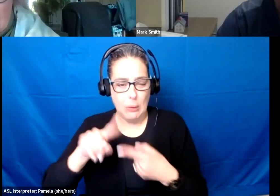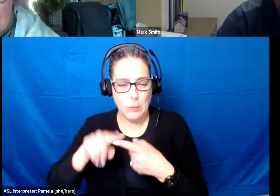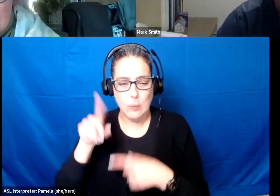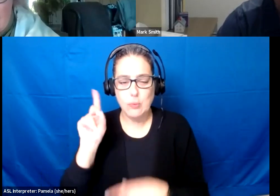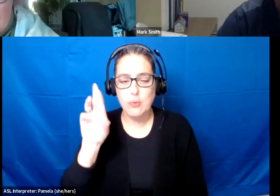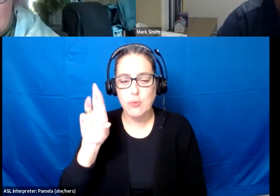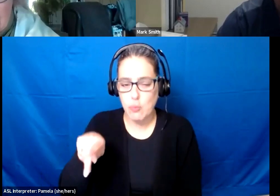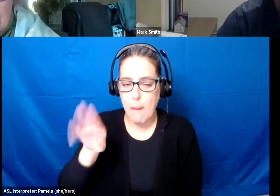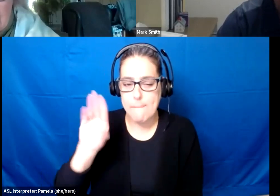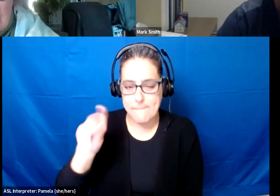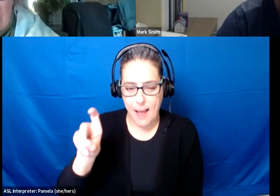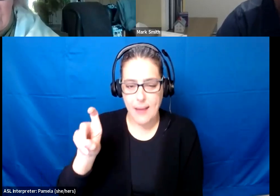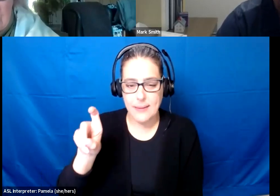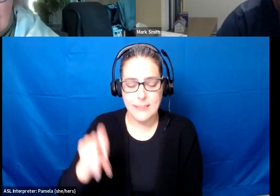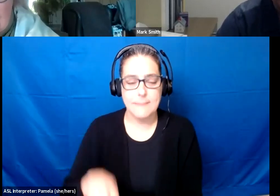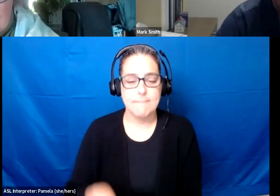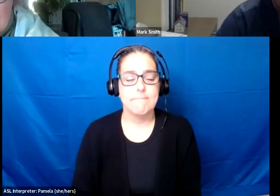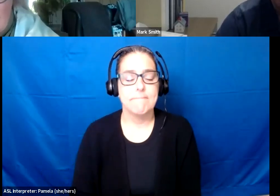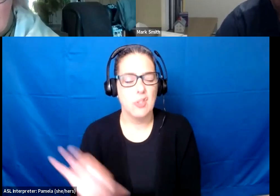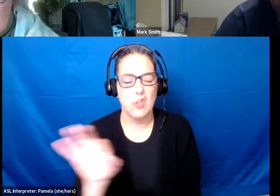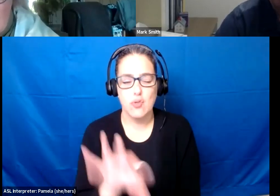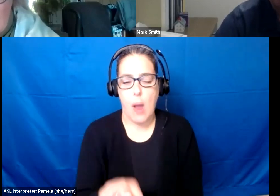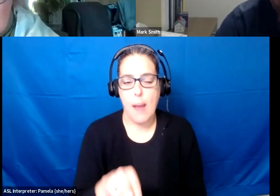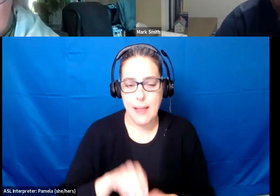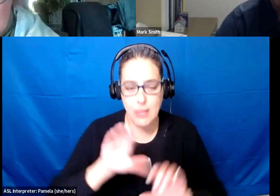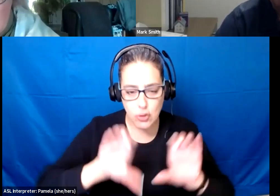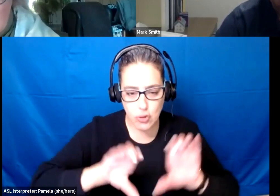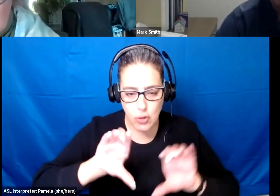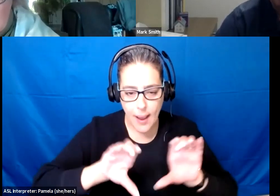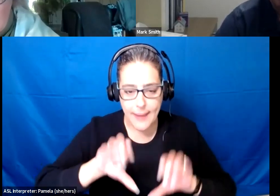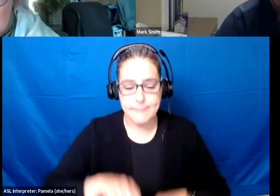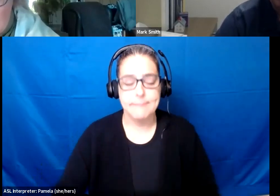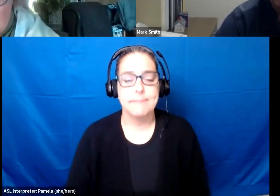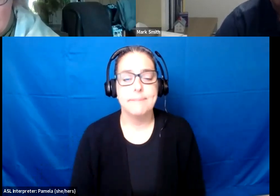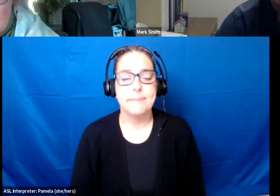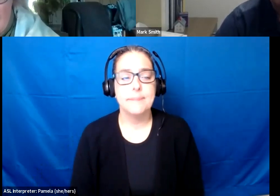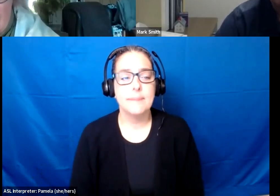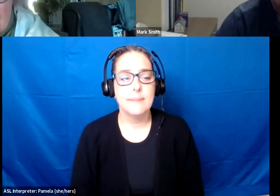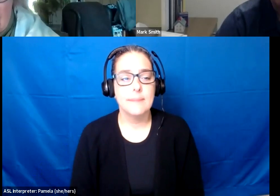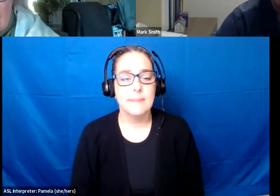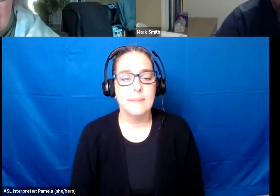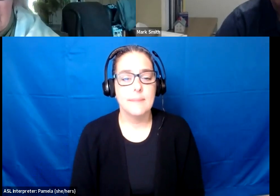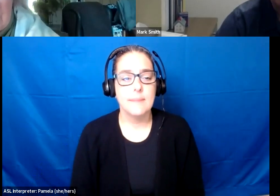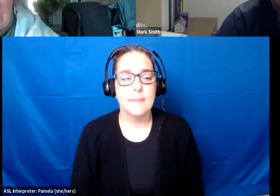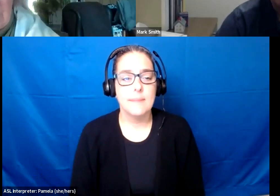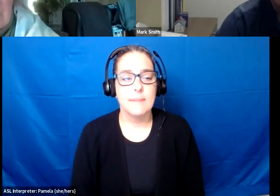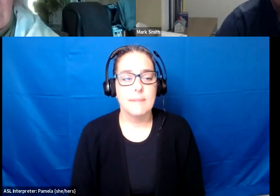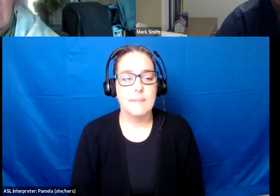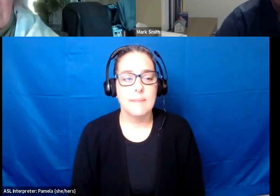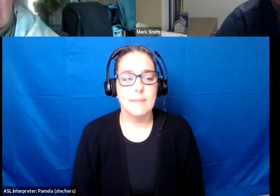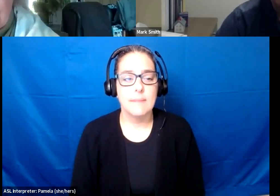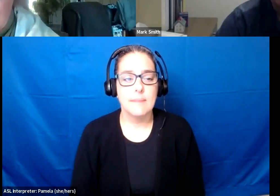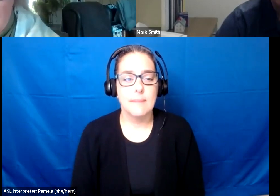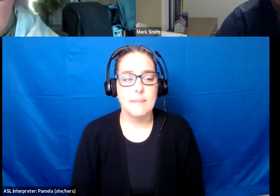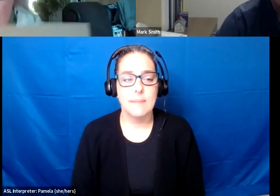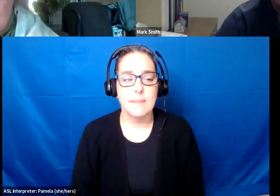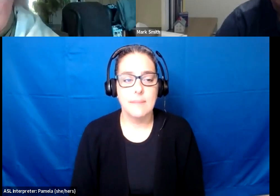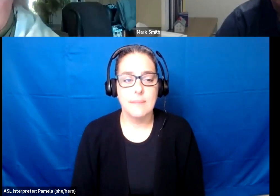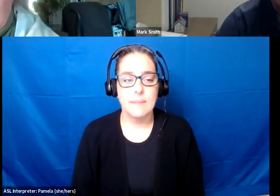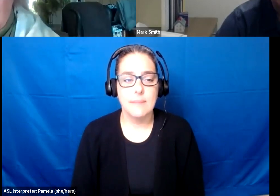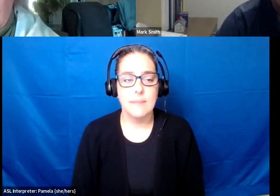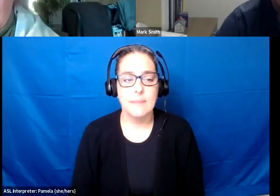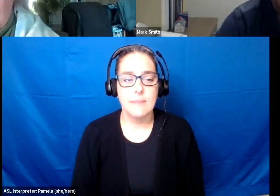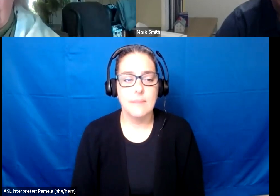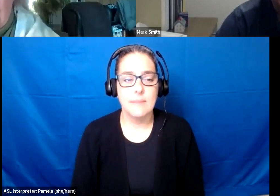Depending on the device you're using, the toolbar will be at either the